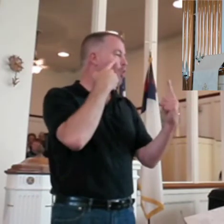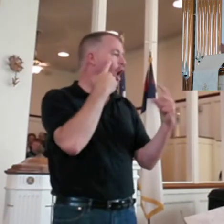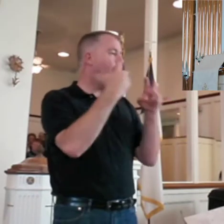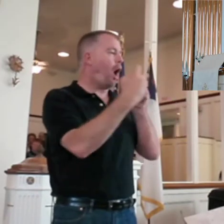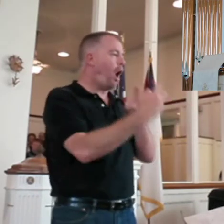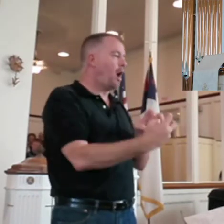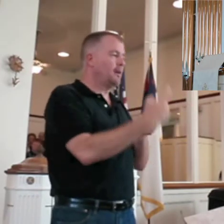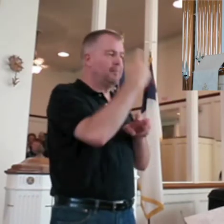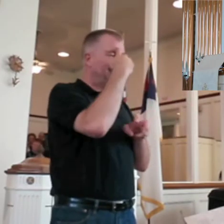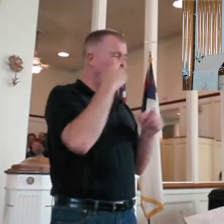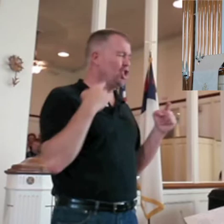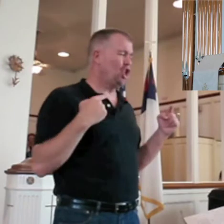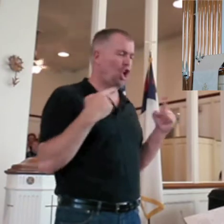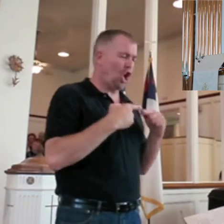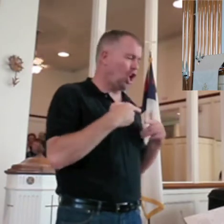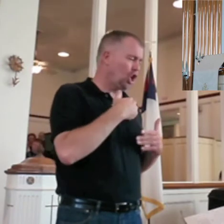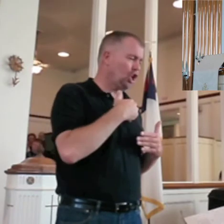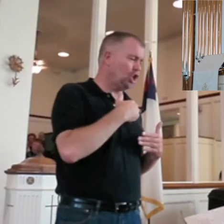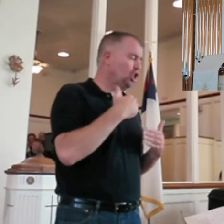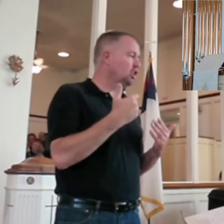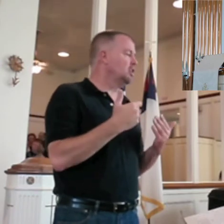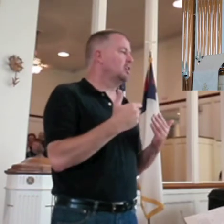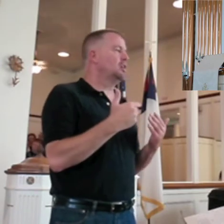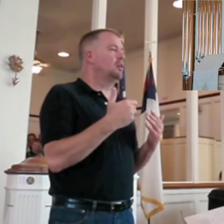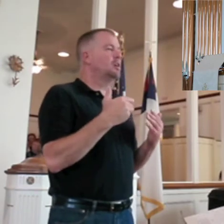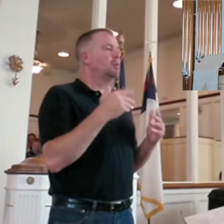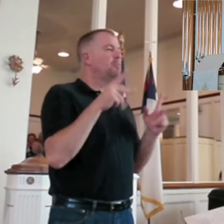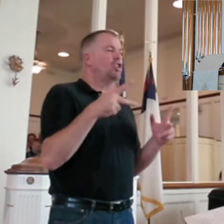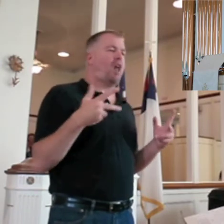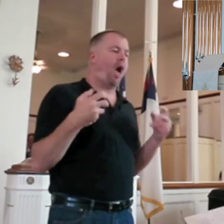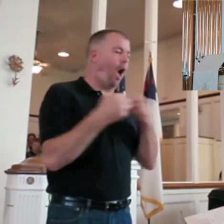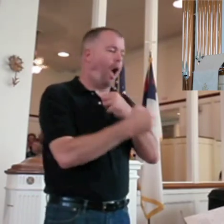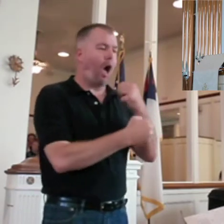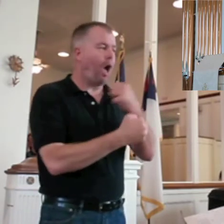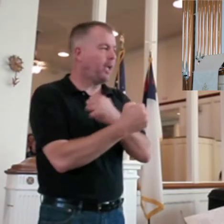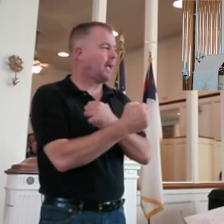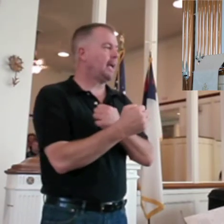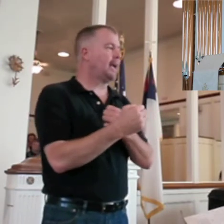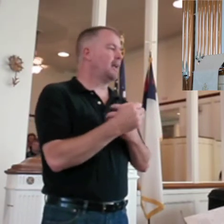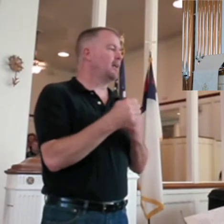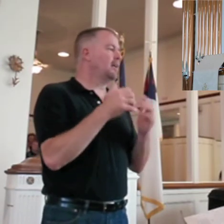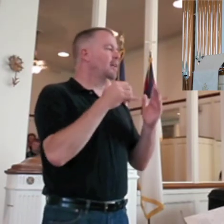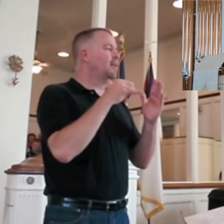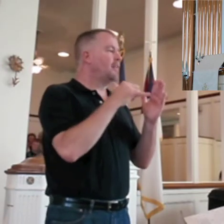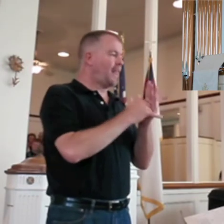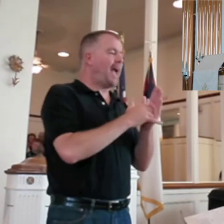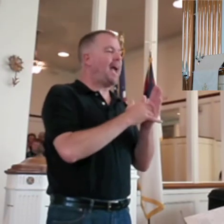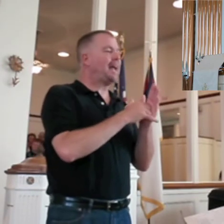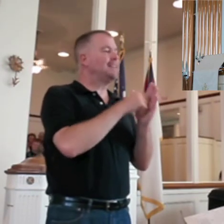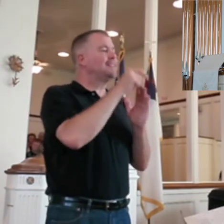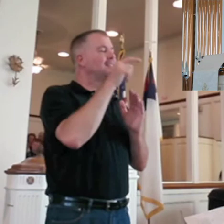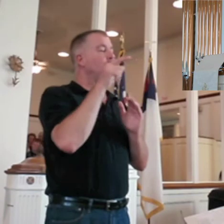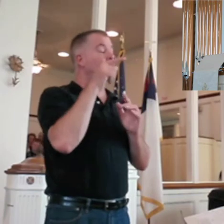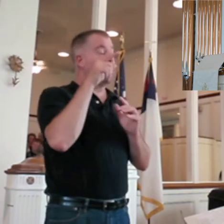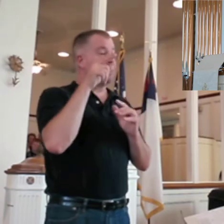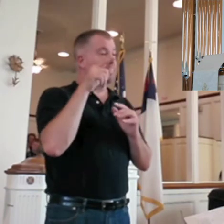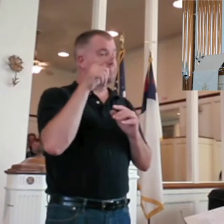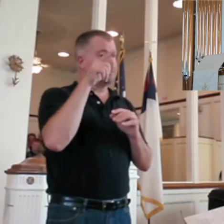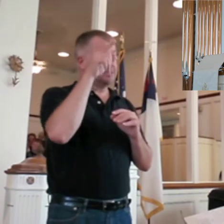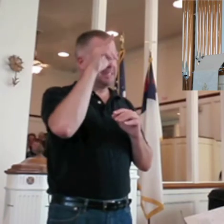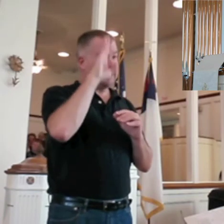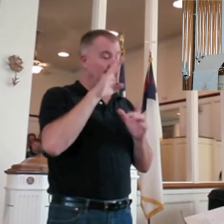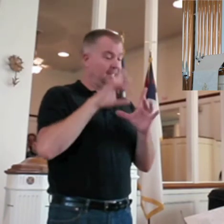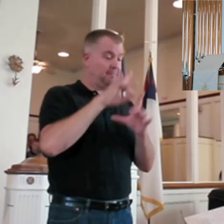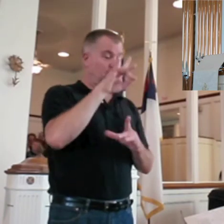person crying with a person because it hurts, person hugging the person. That's where God's